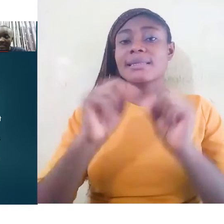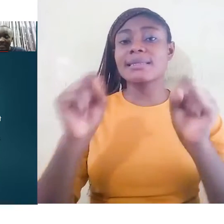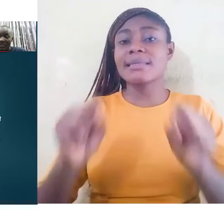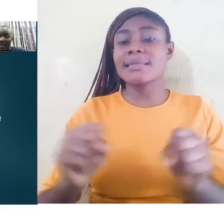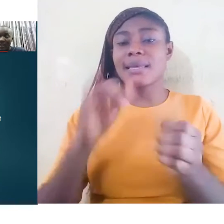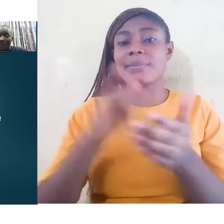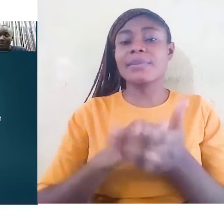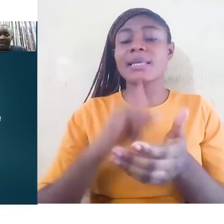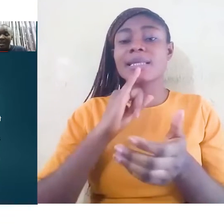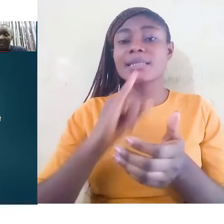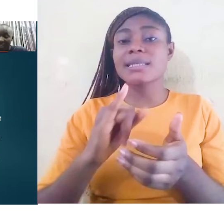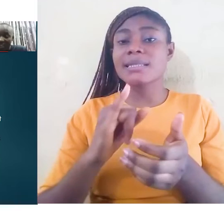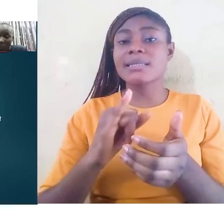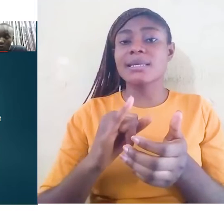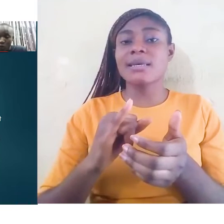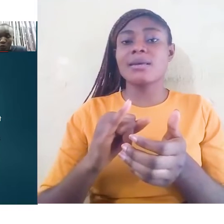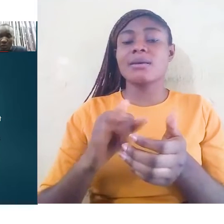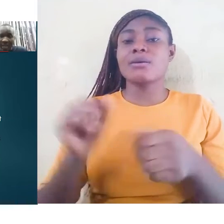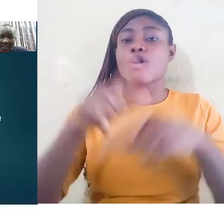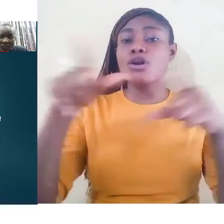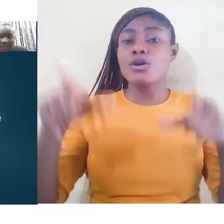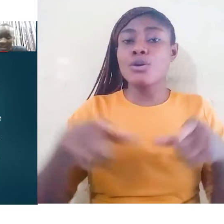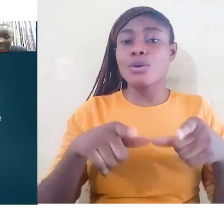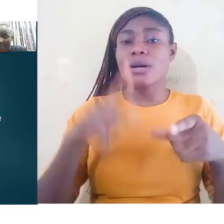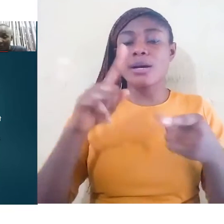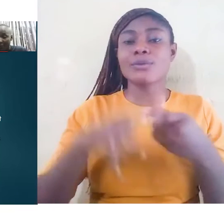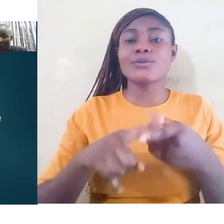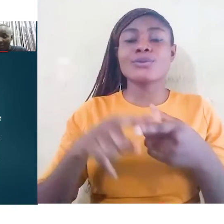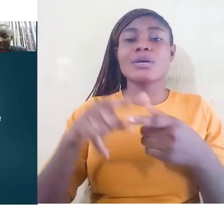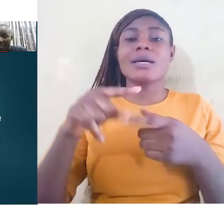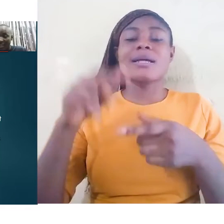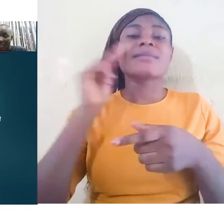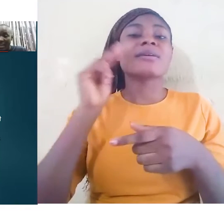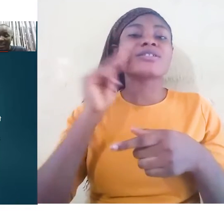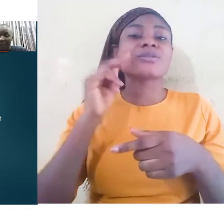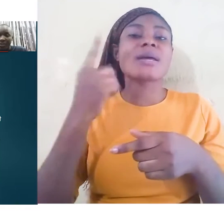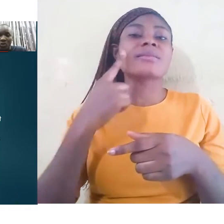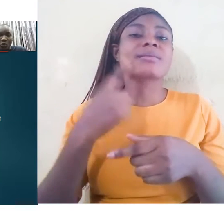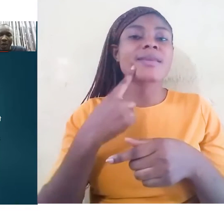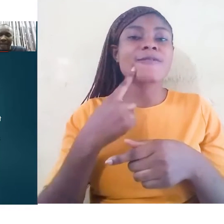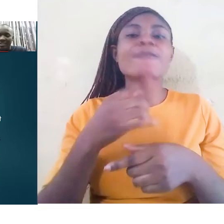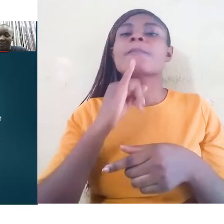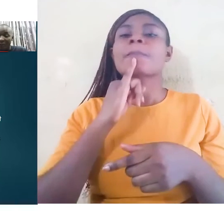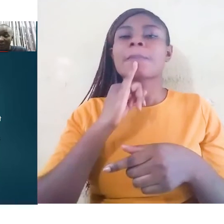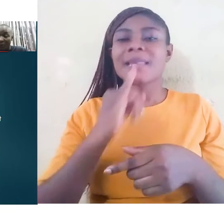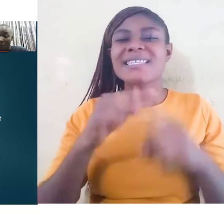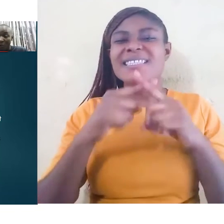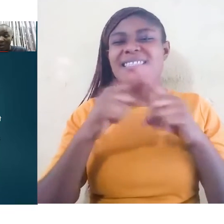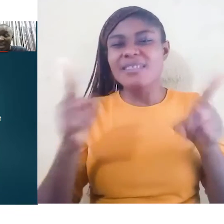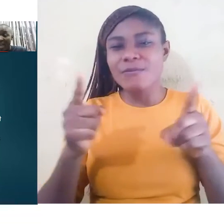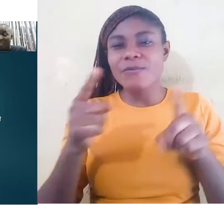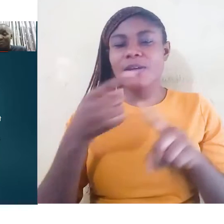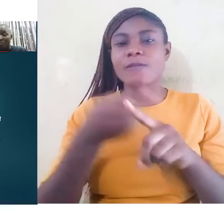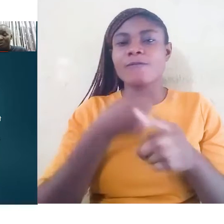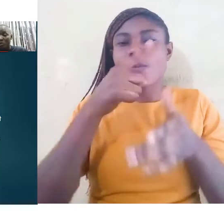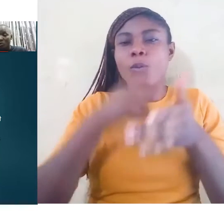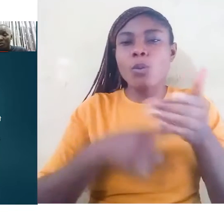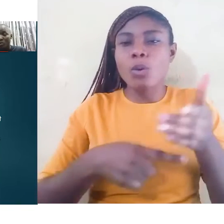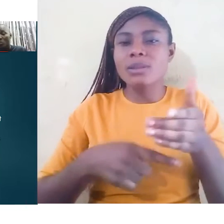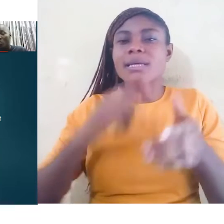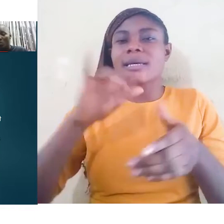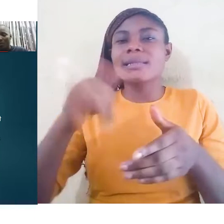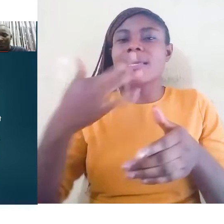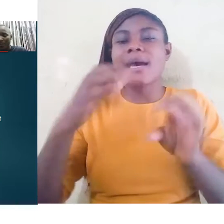that is actually indigenous to Nigerian Deaf, the Nigerian Deaf is quite different from what they are exposed